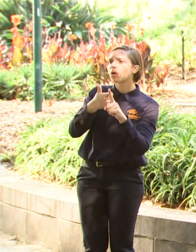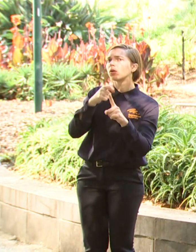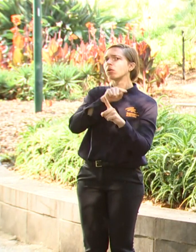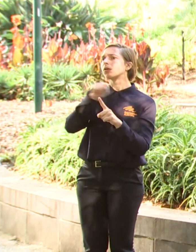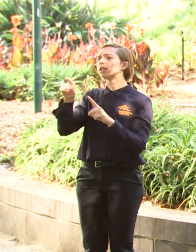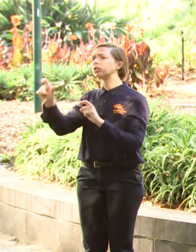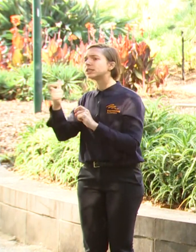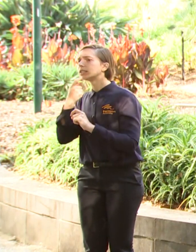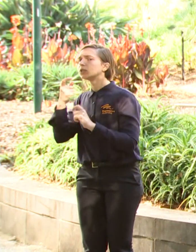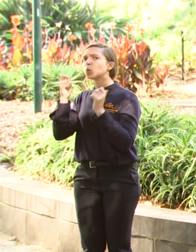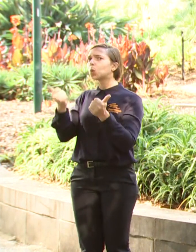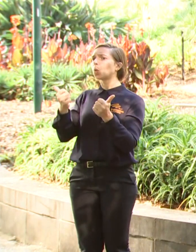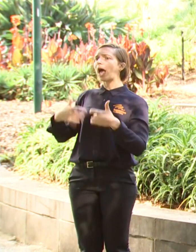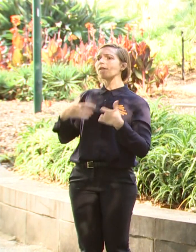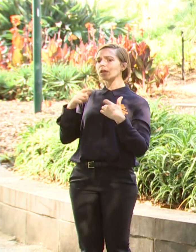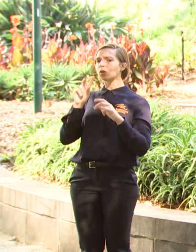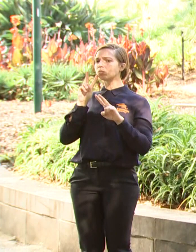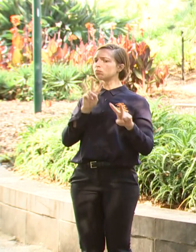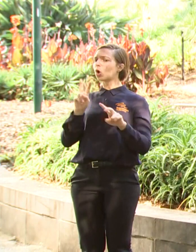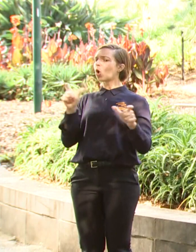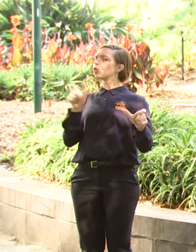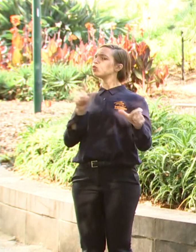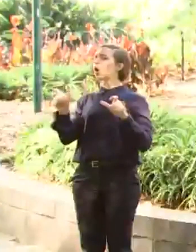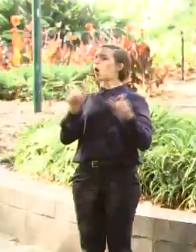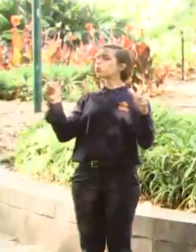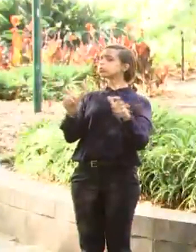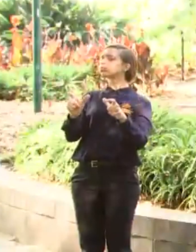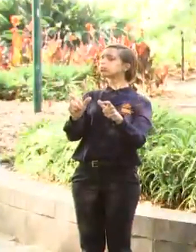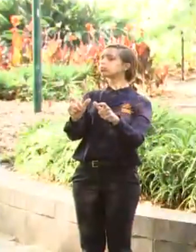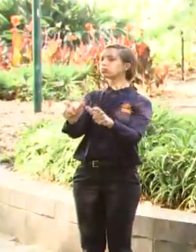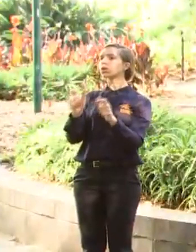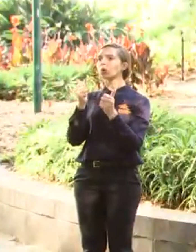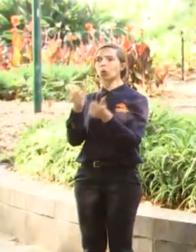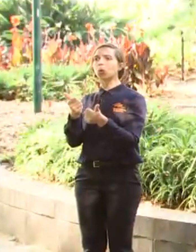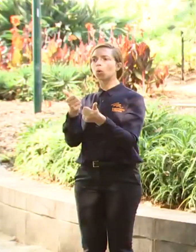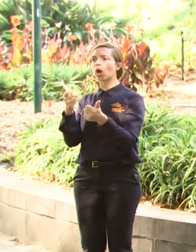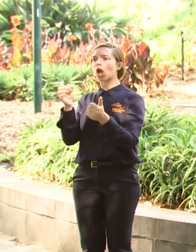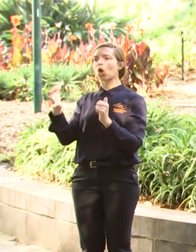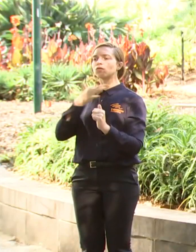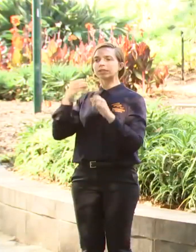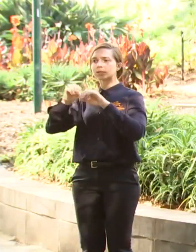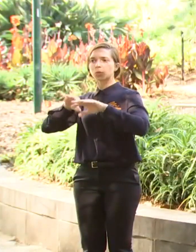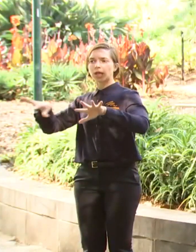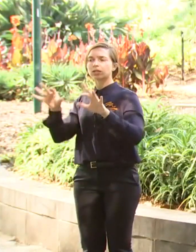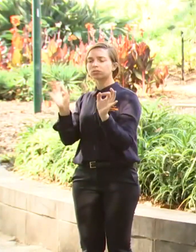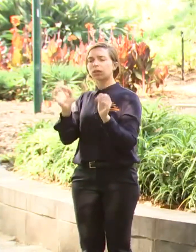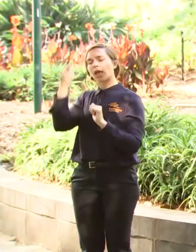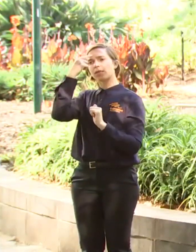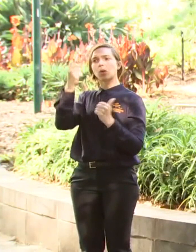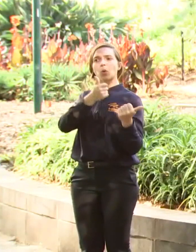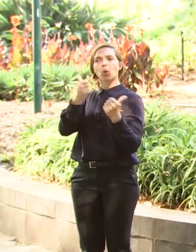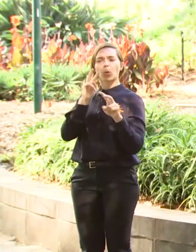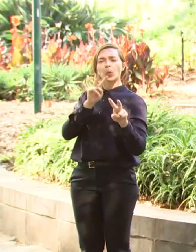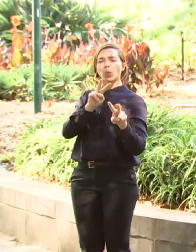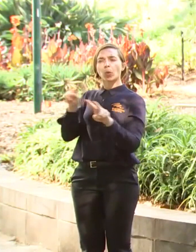we've been able to lock people down, and we're grateful, very grateful to them. Businesses have worked very closely with us, all of those things. This is, in some respects,